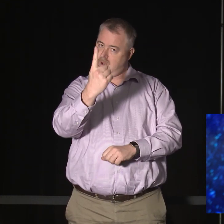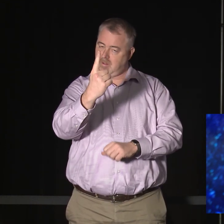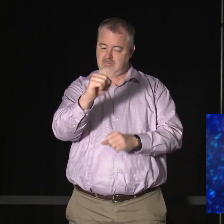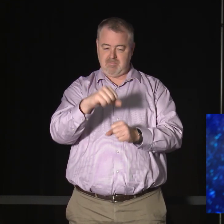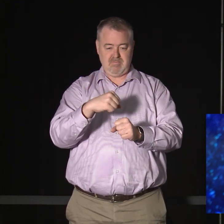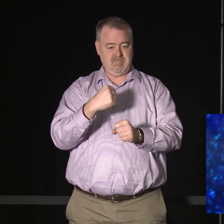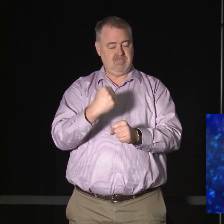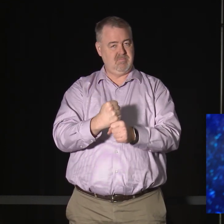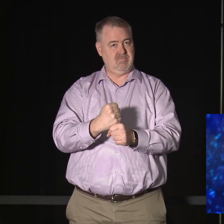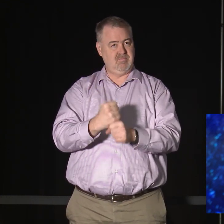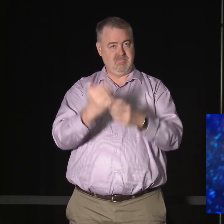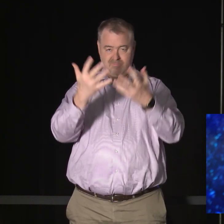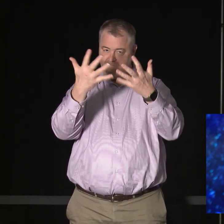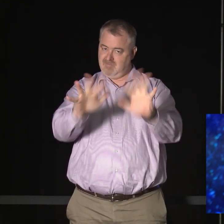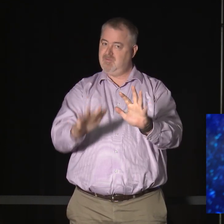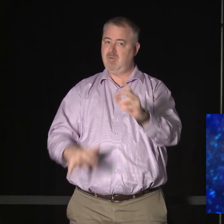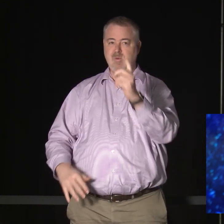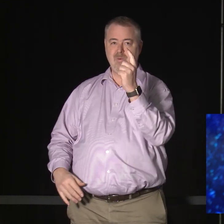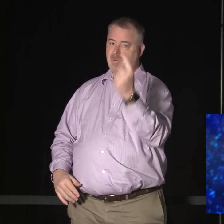Just one.